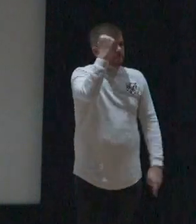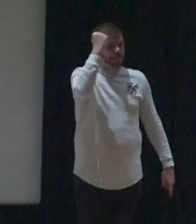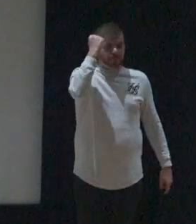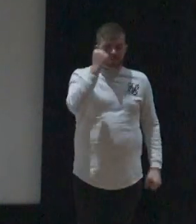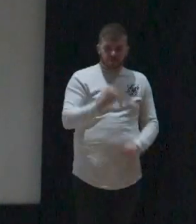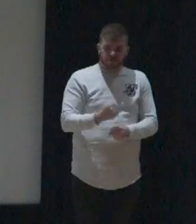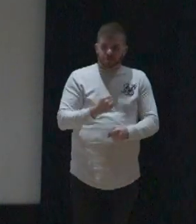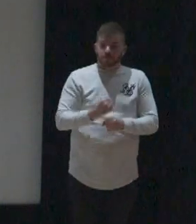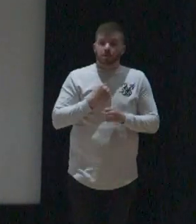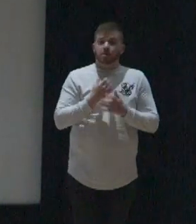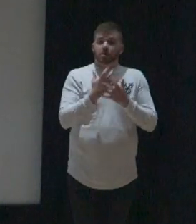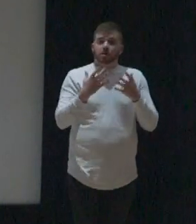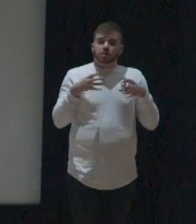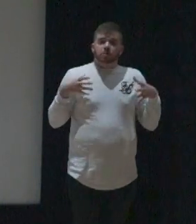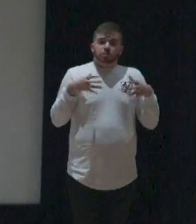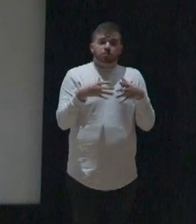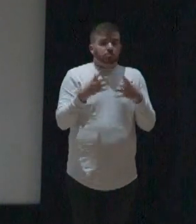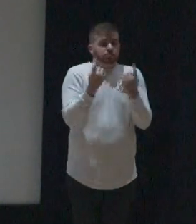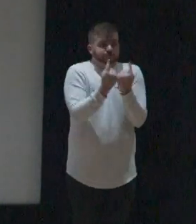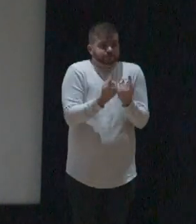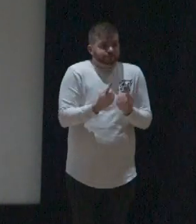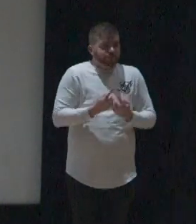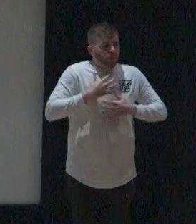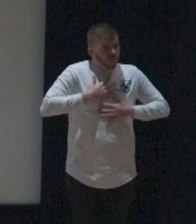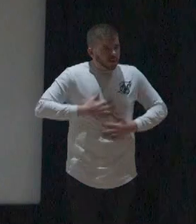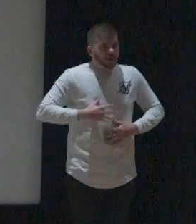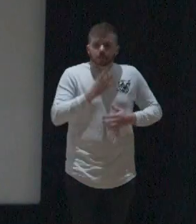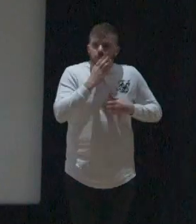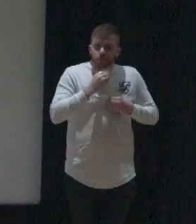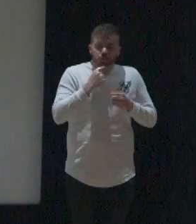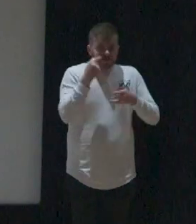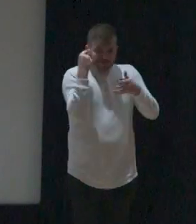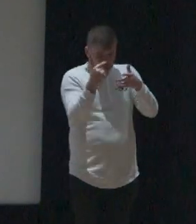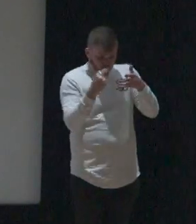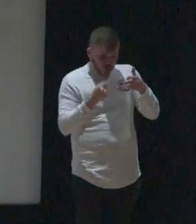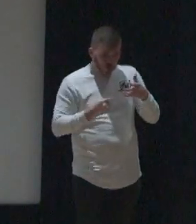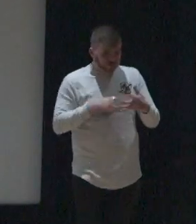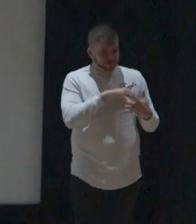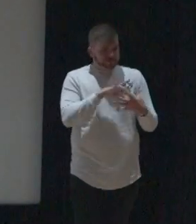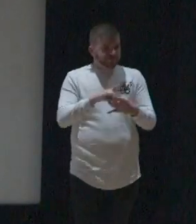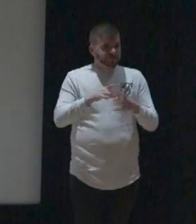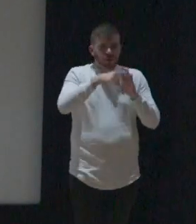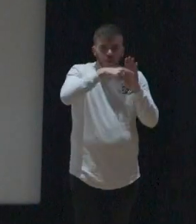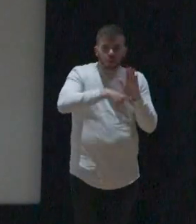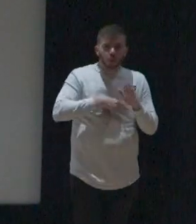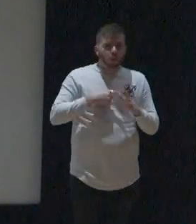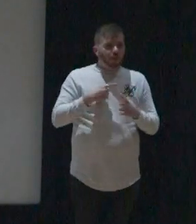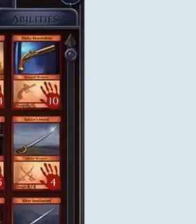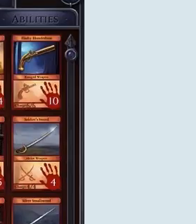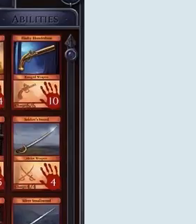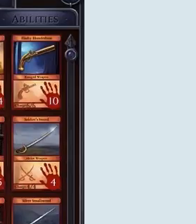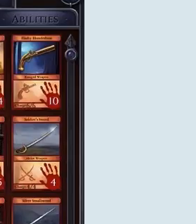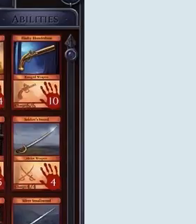had a really large number of items that you had to wear and use, and each item had associated lore which was presented on a collectible